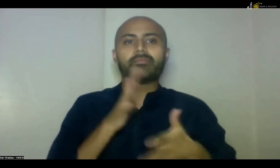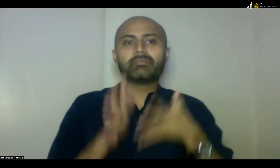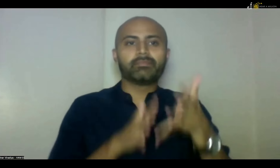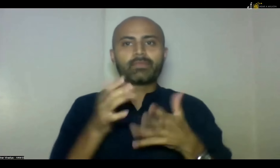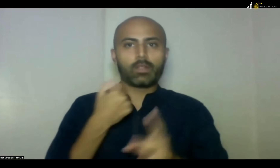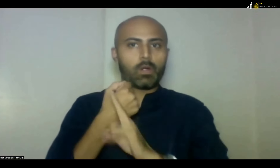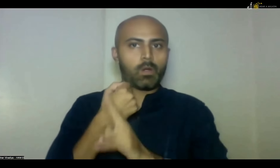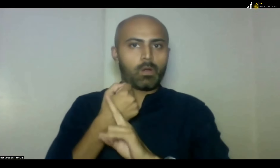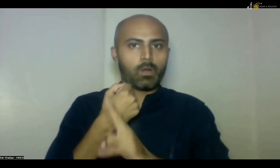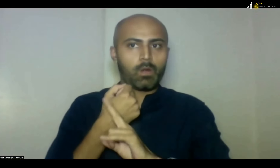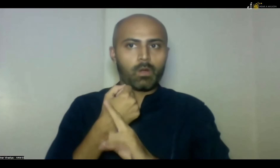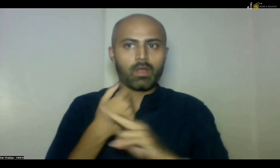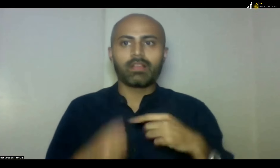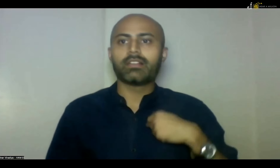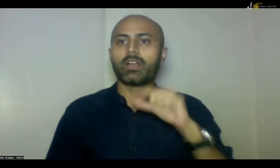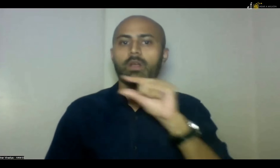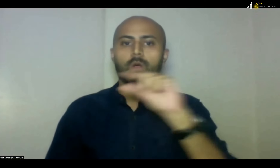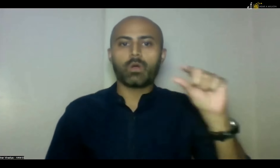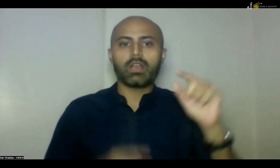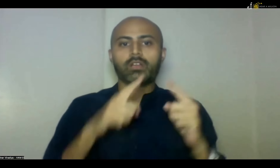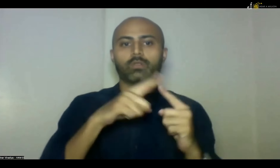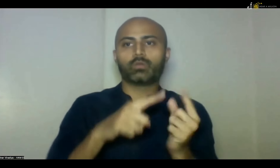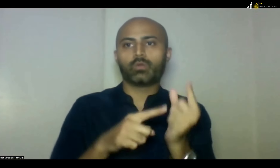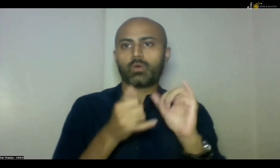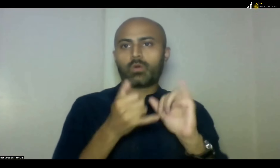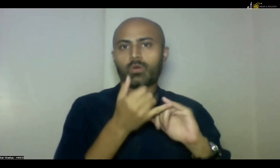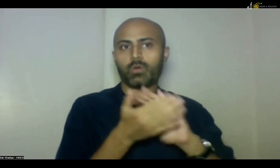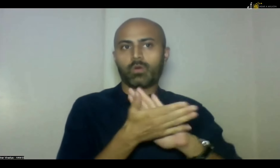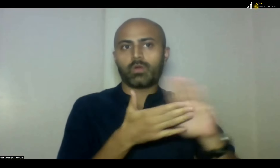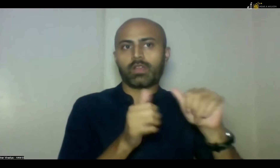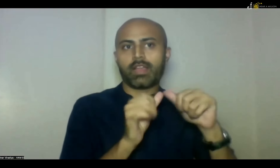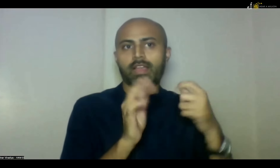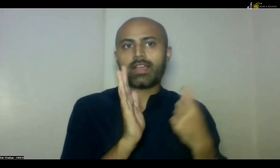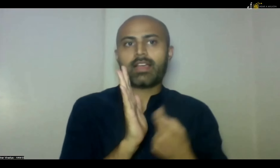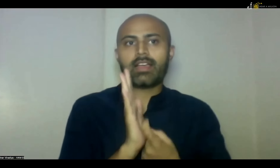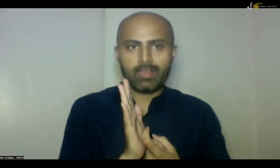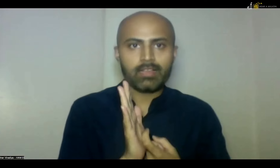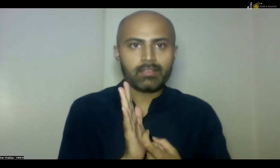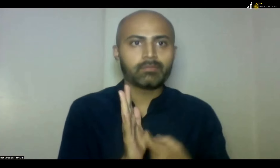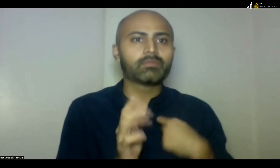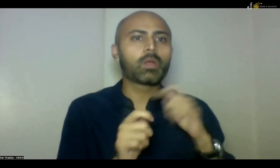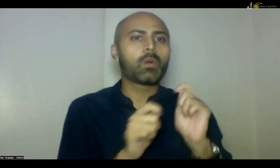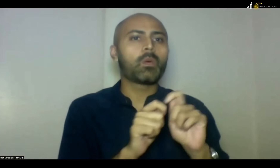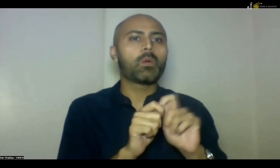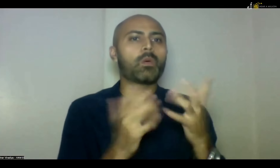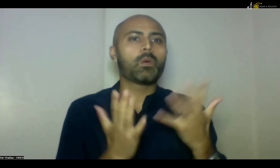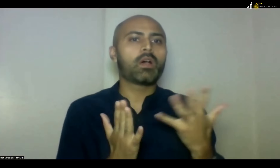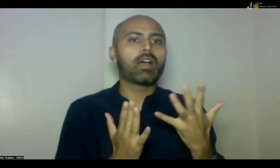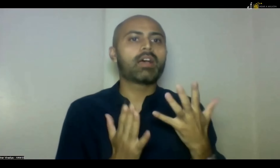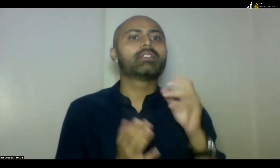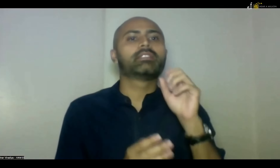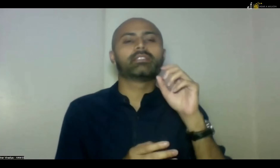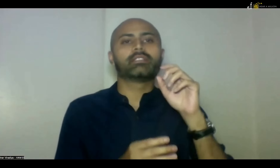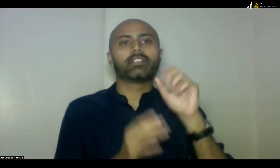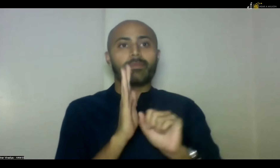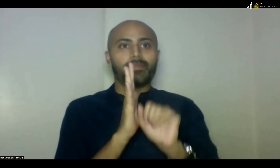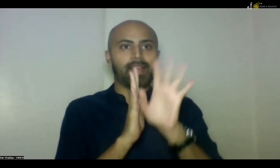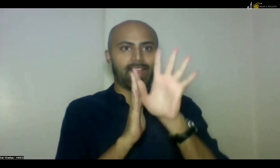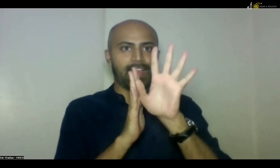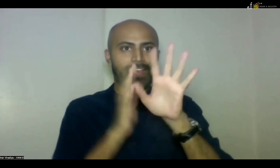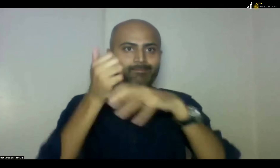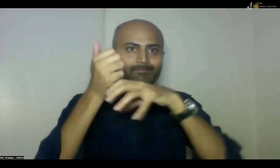Okay, so my sign name is this. I am Tushar, Tushar. I